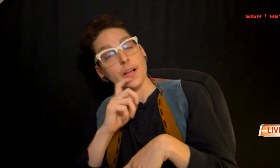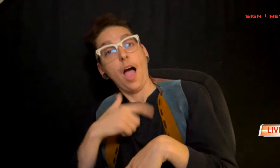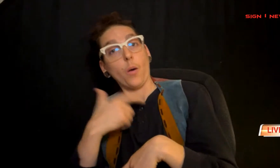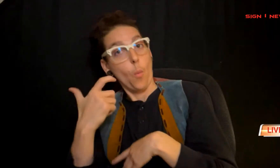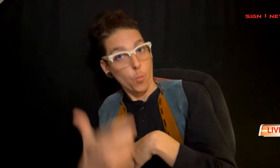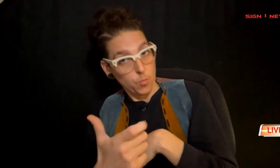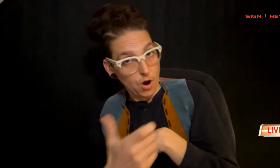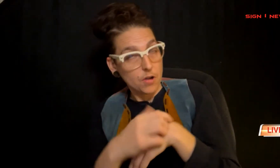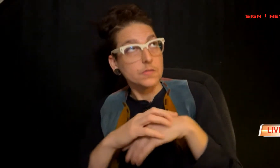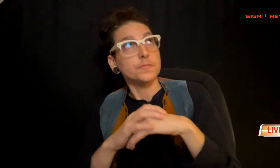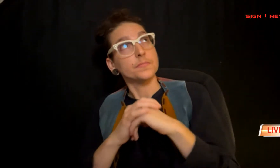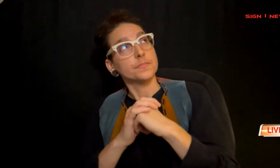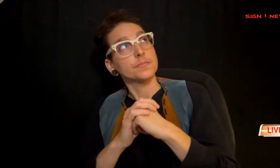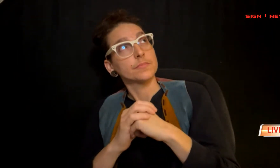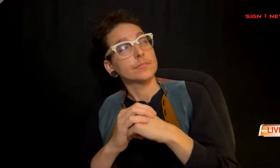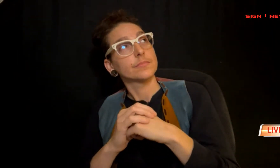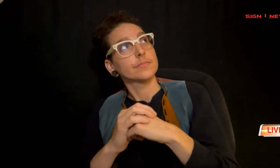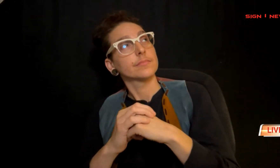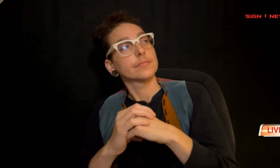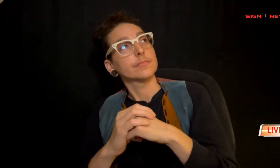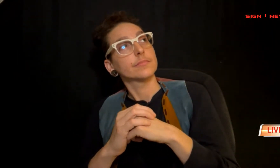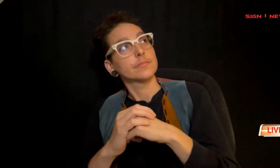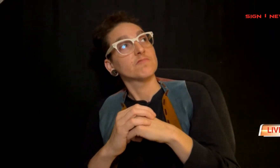And then there was The Sound of Metal. I watched The Sound of Metal,